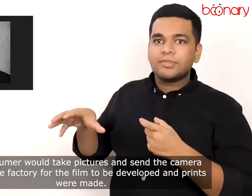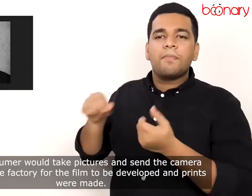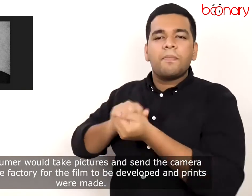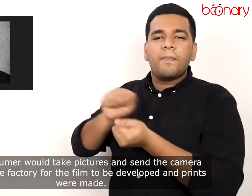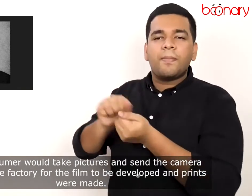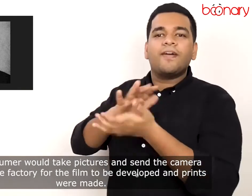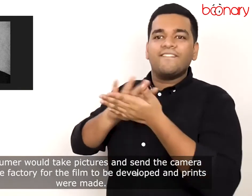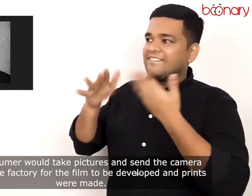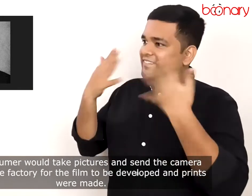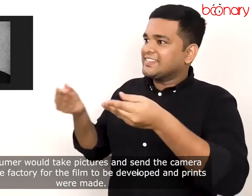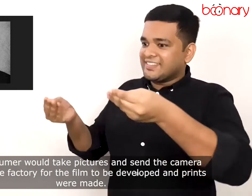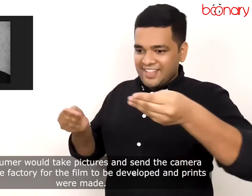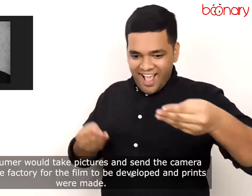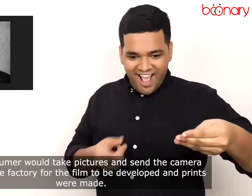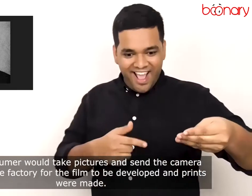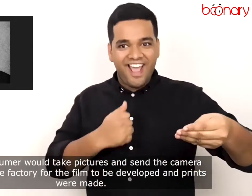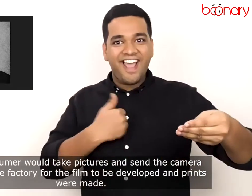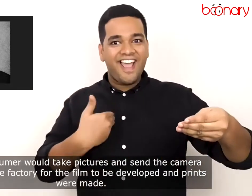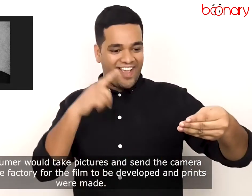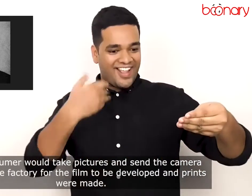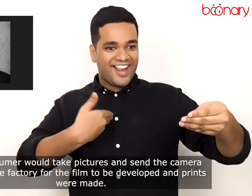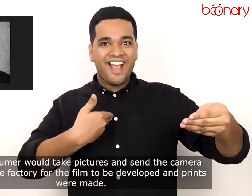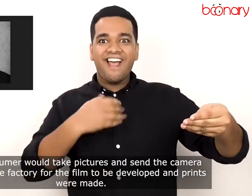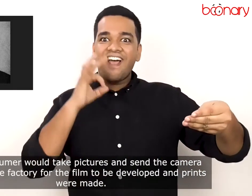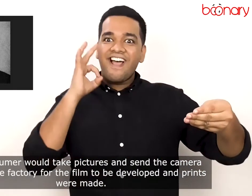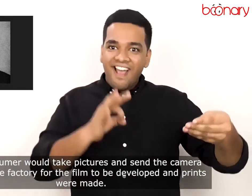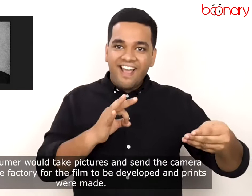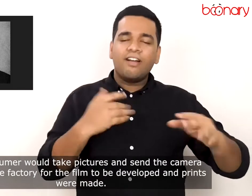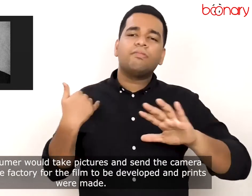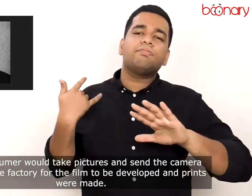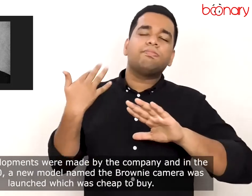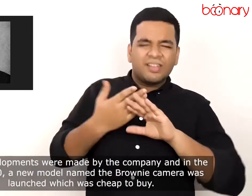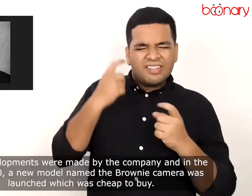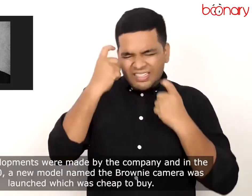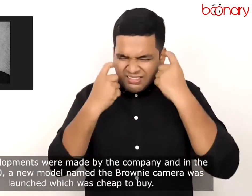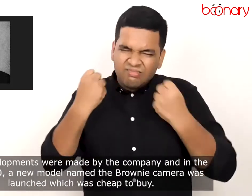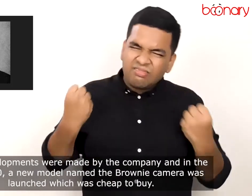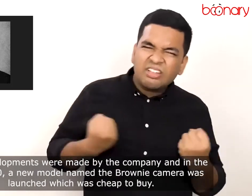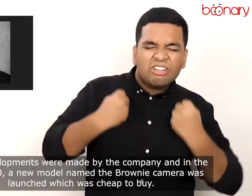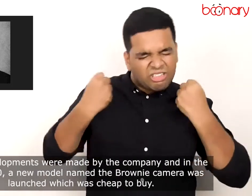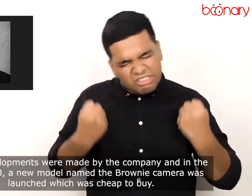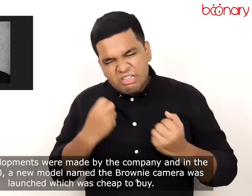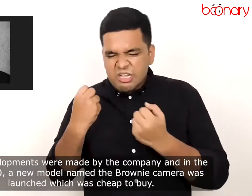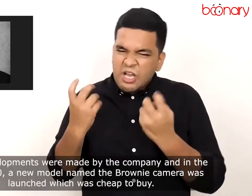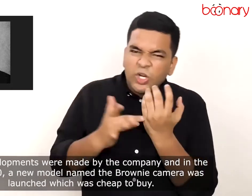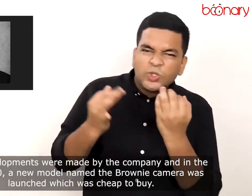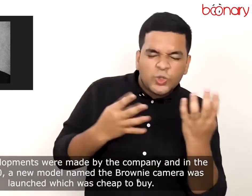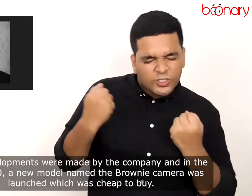the factory for the film to be developed, and prints were made. More developments were made by the company,